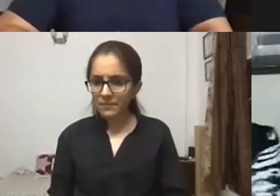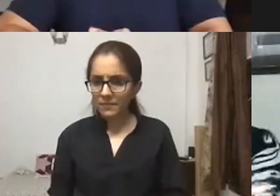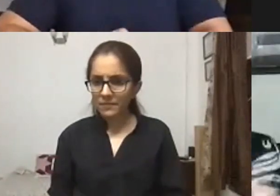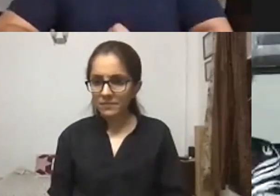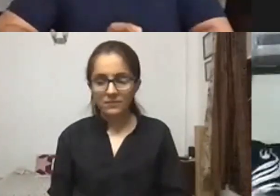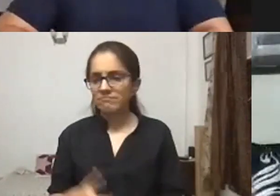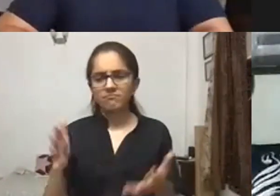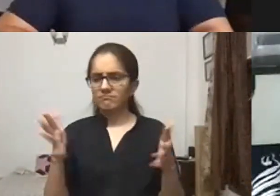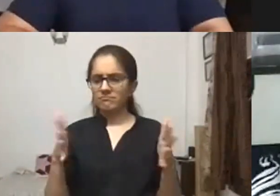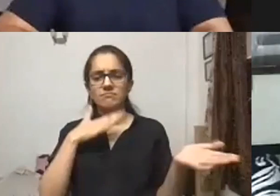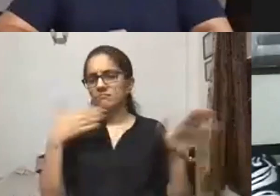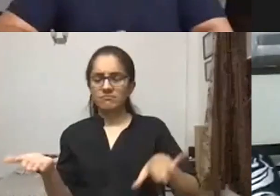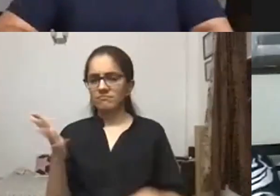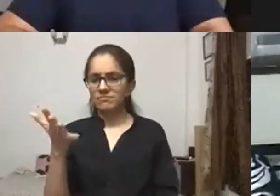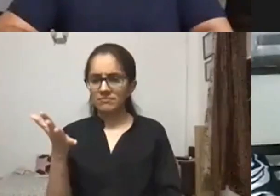No.